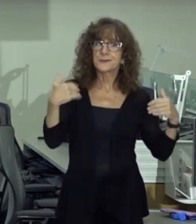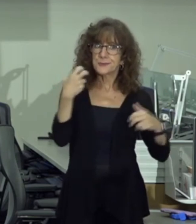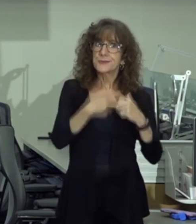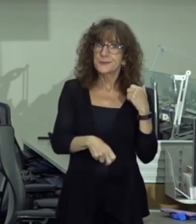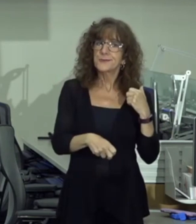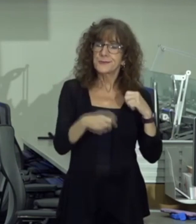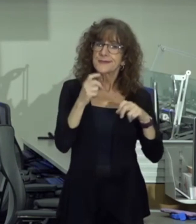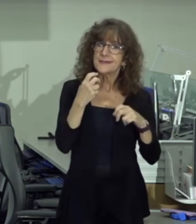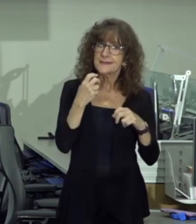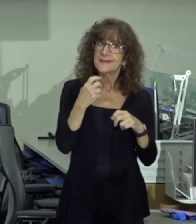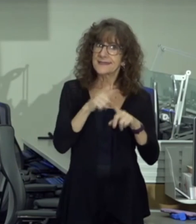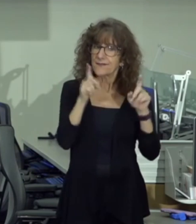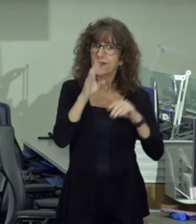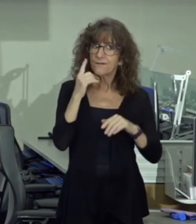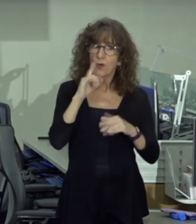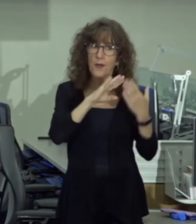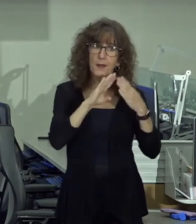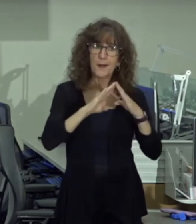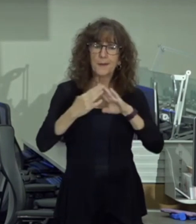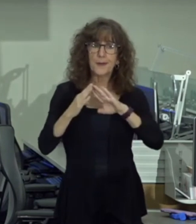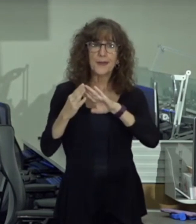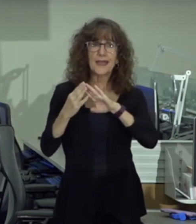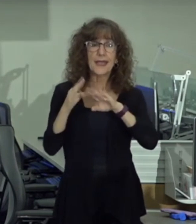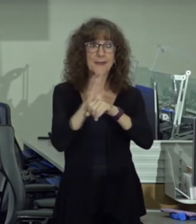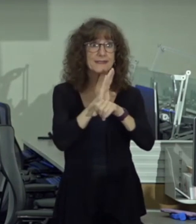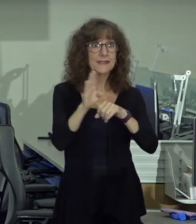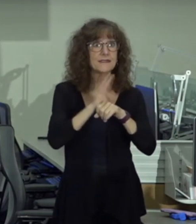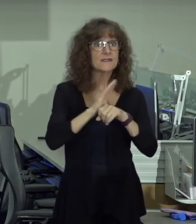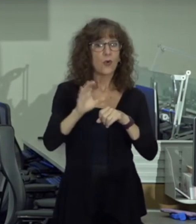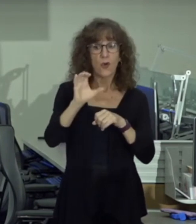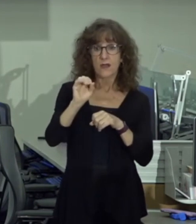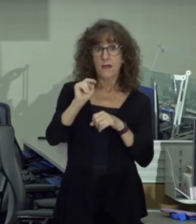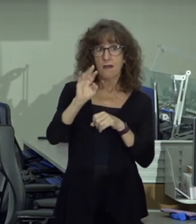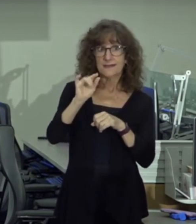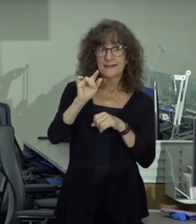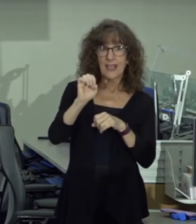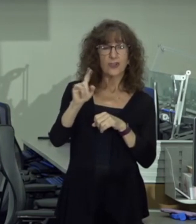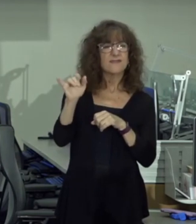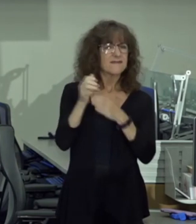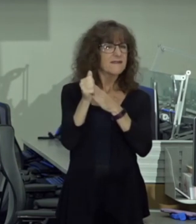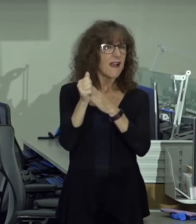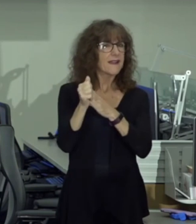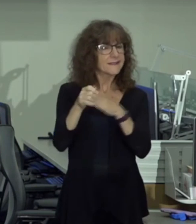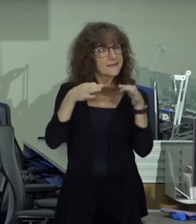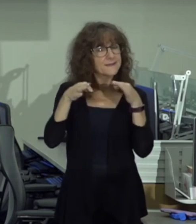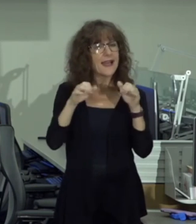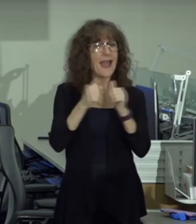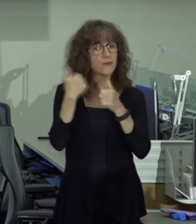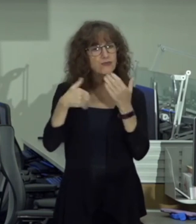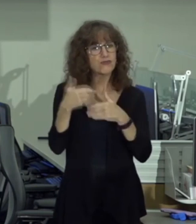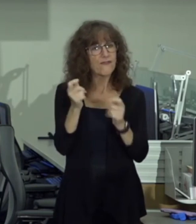different, even for our business community, and so the concierge service is intended to give that guidance, as well as to help to